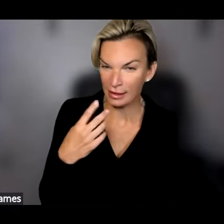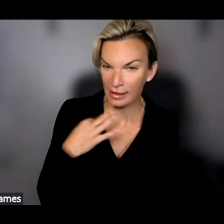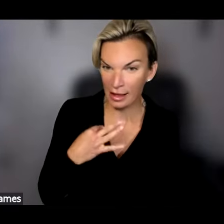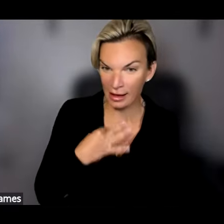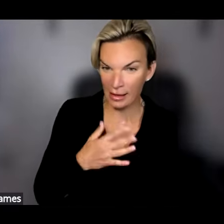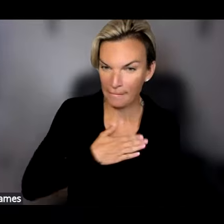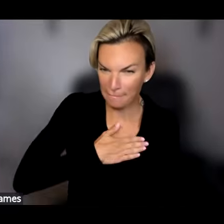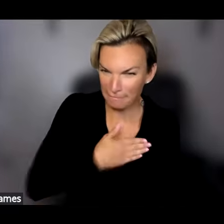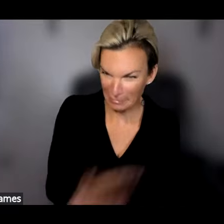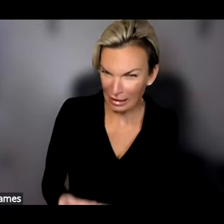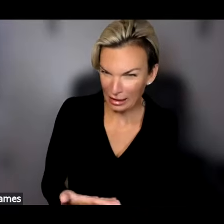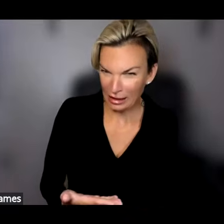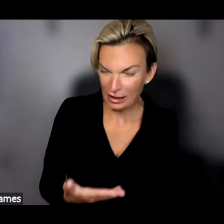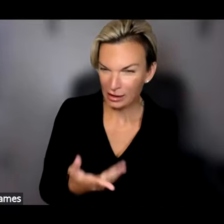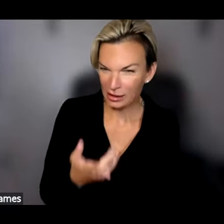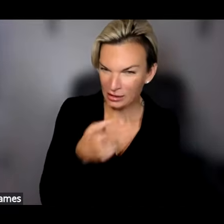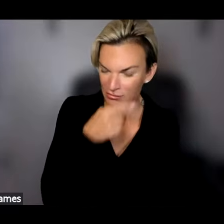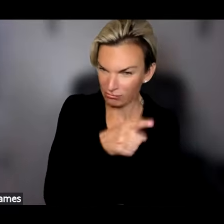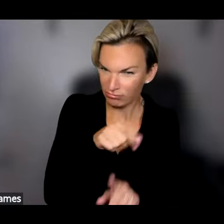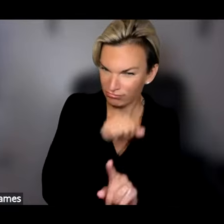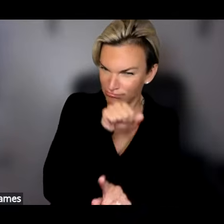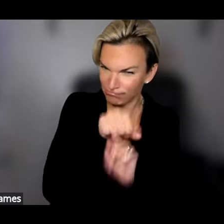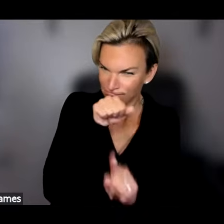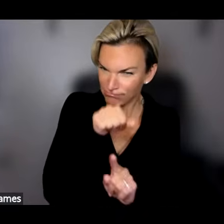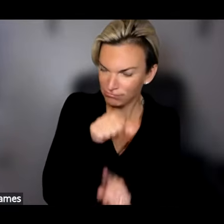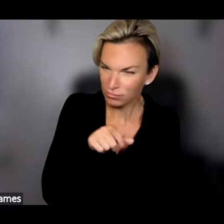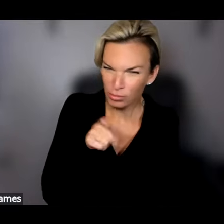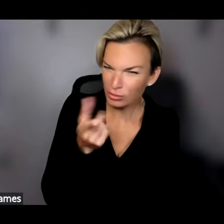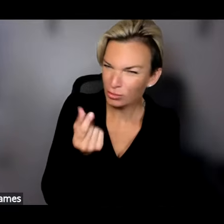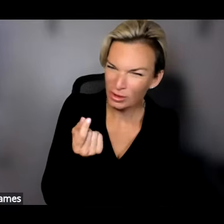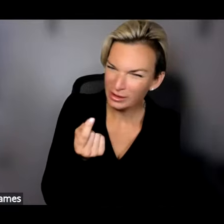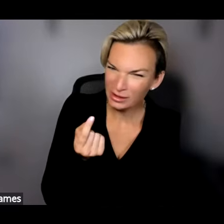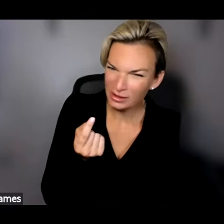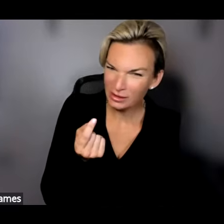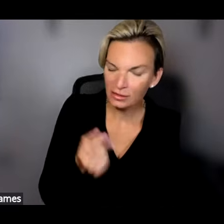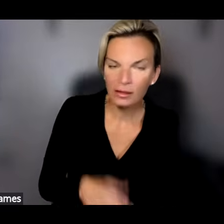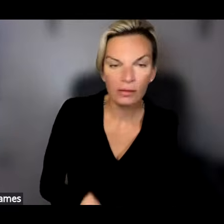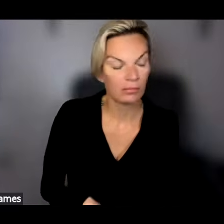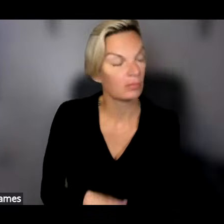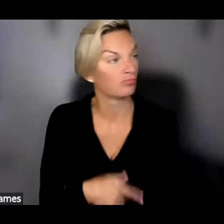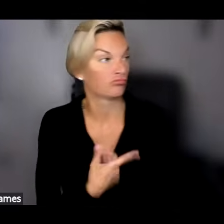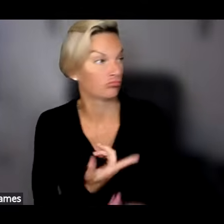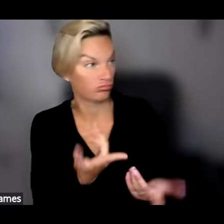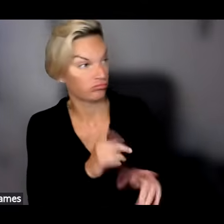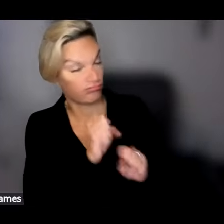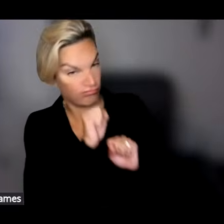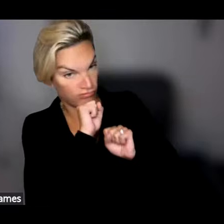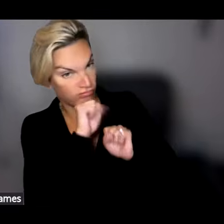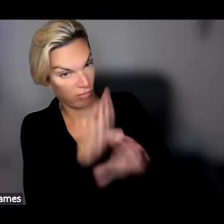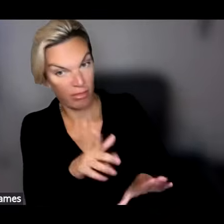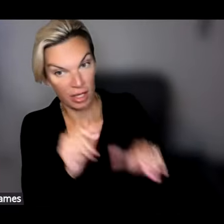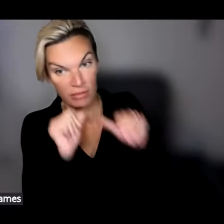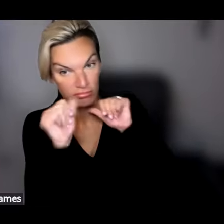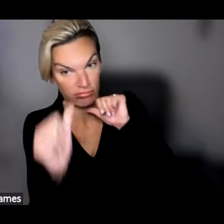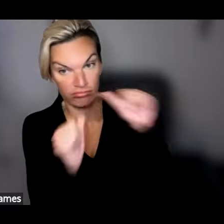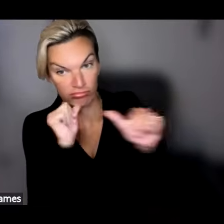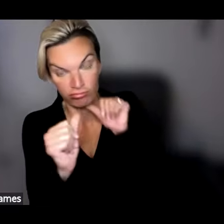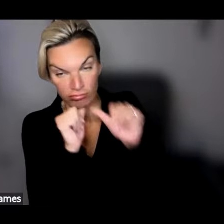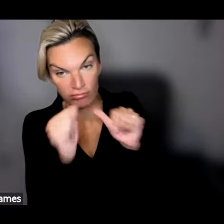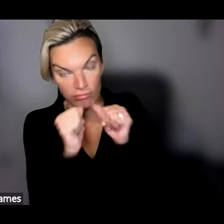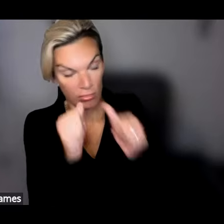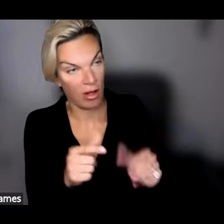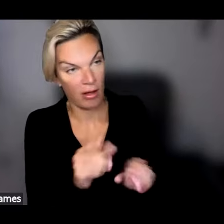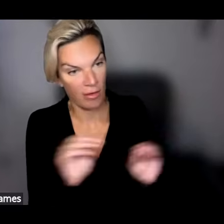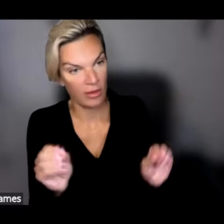explain again what did she admit to falsifying? Well, first of all, she didn't deny in her response, Okay. but she did say that